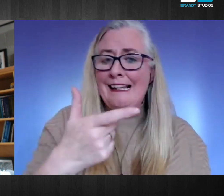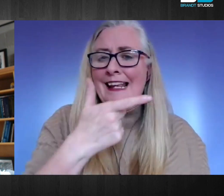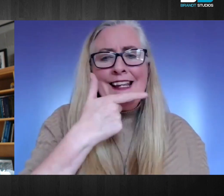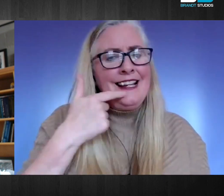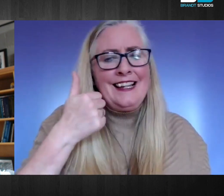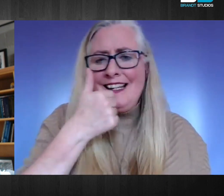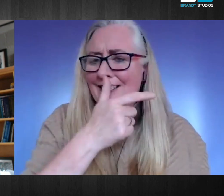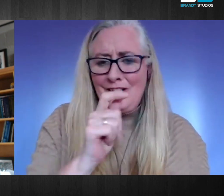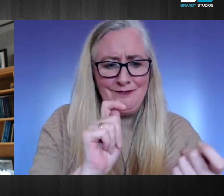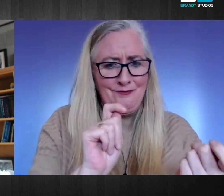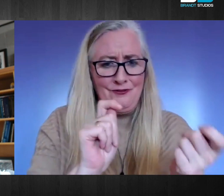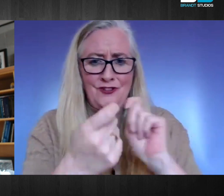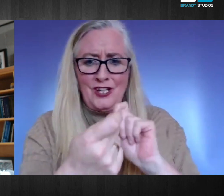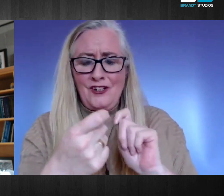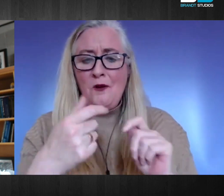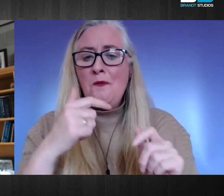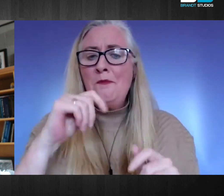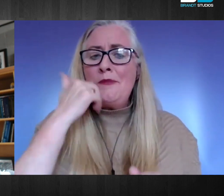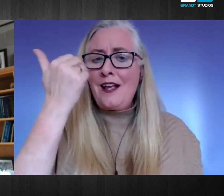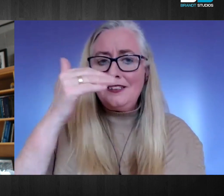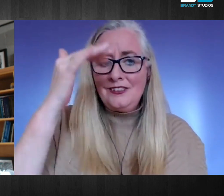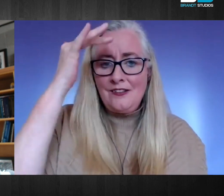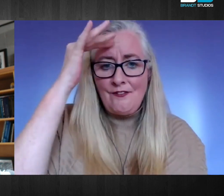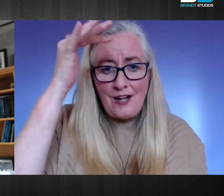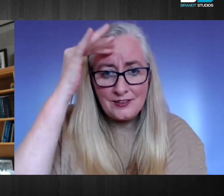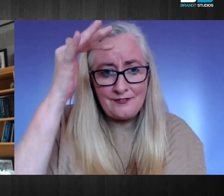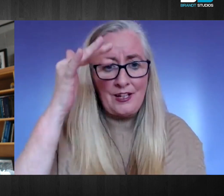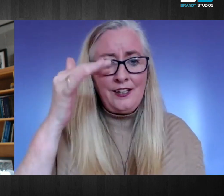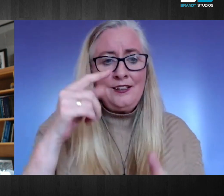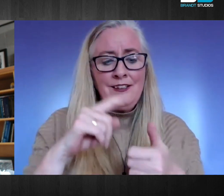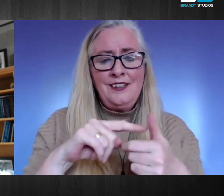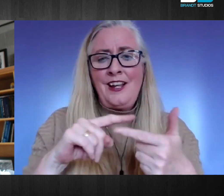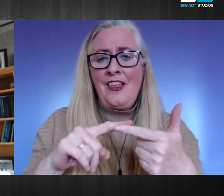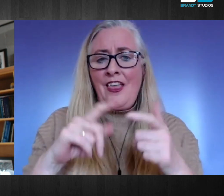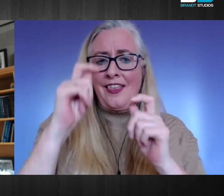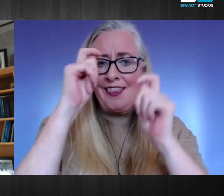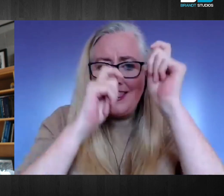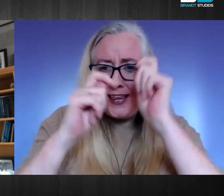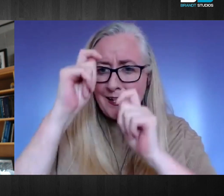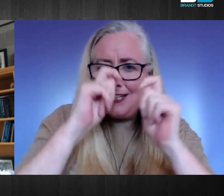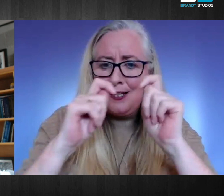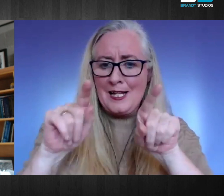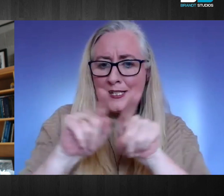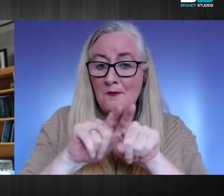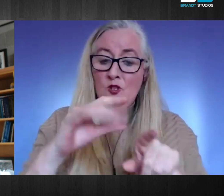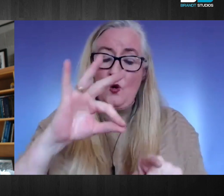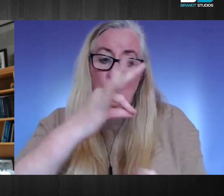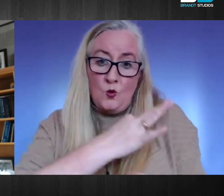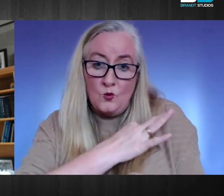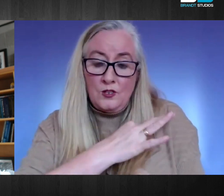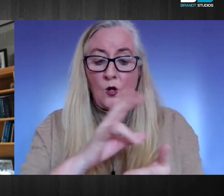the philosophy or the thinking is similar. You know, doing good quality research should